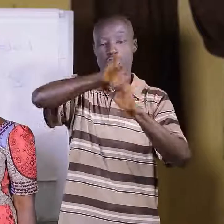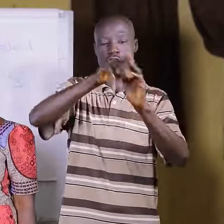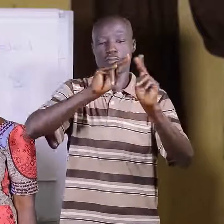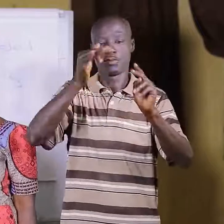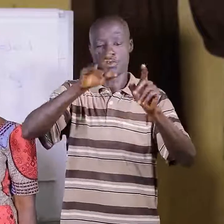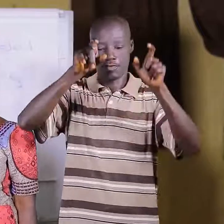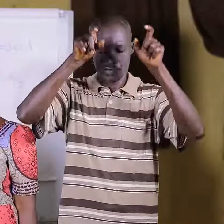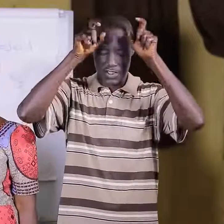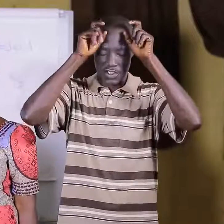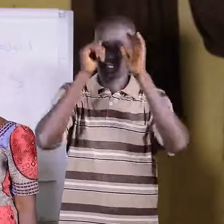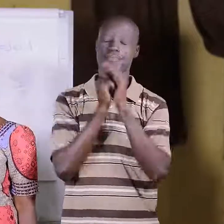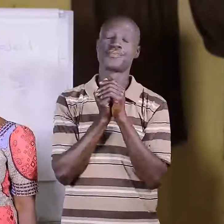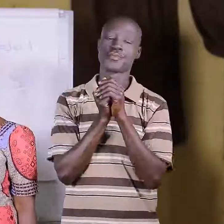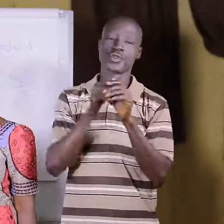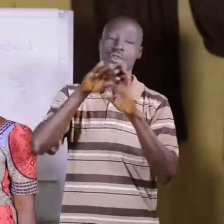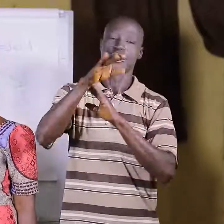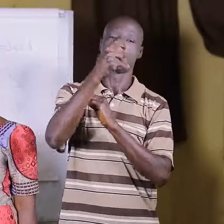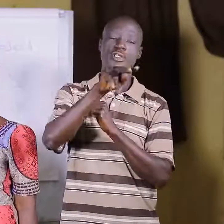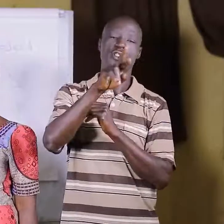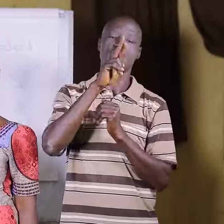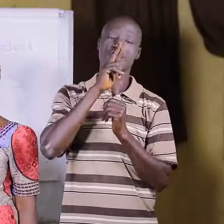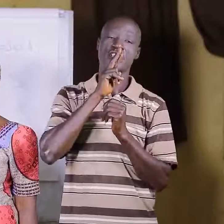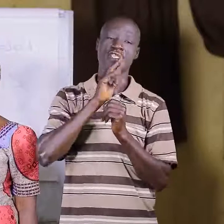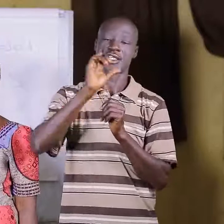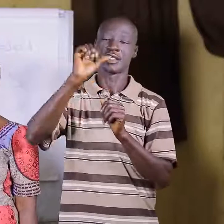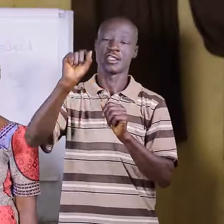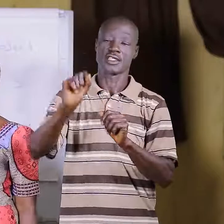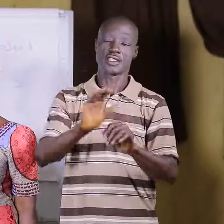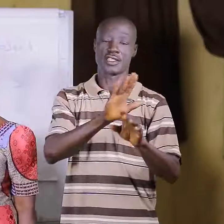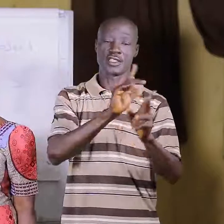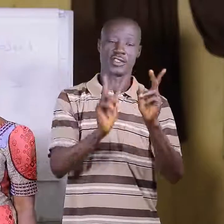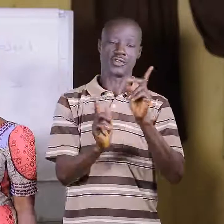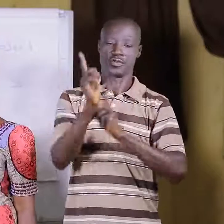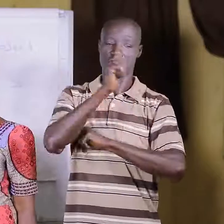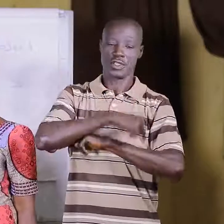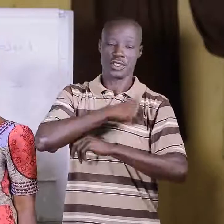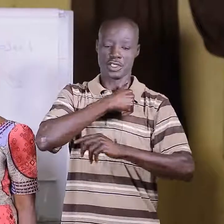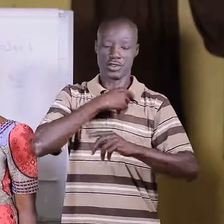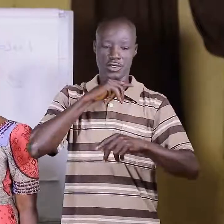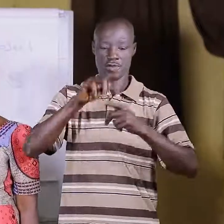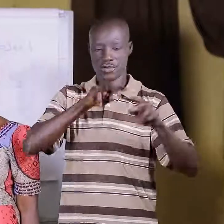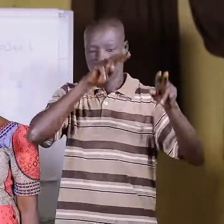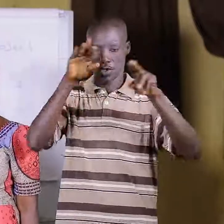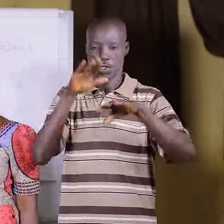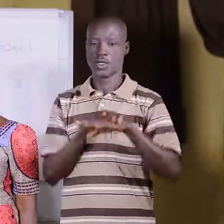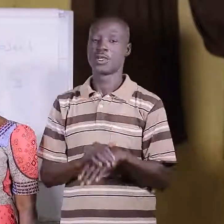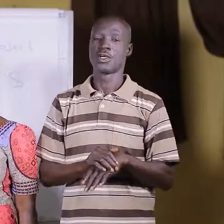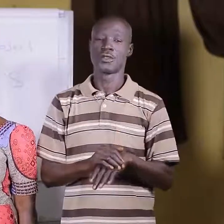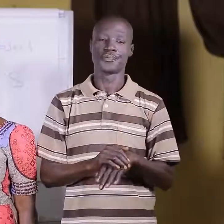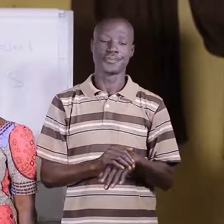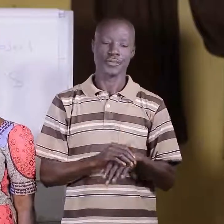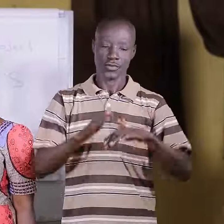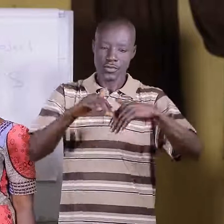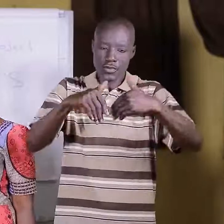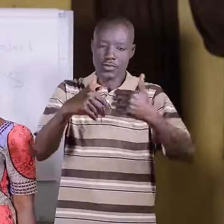were drawn in the Red Sea. Now today we are going to look at how Moses chose 12